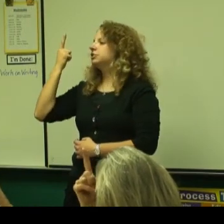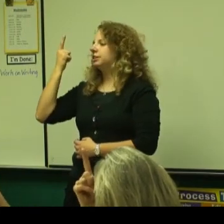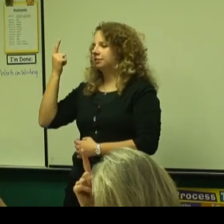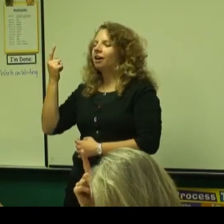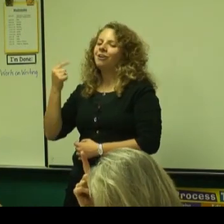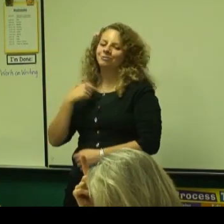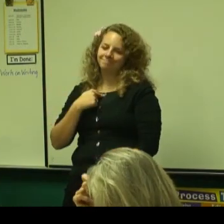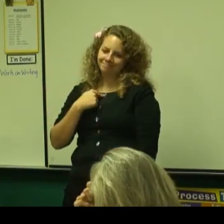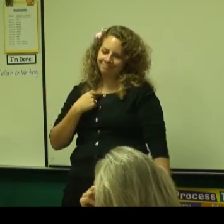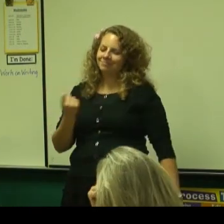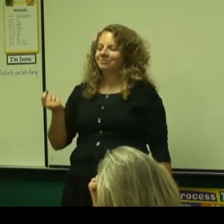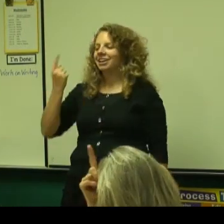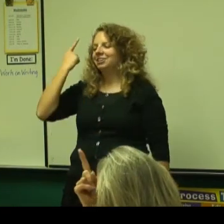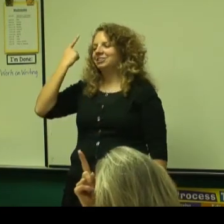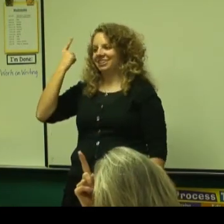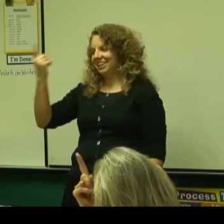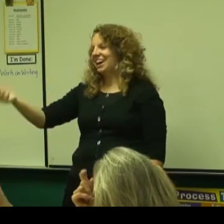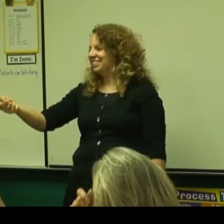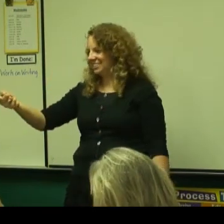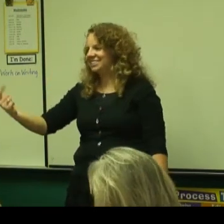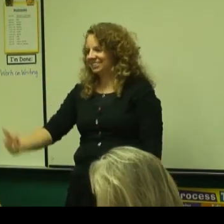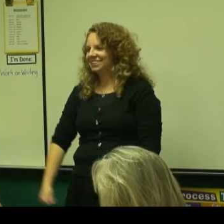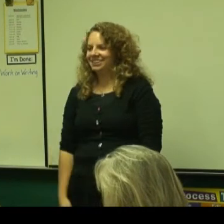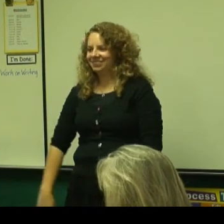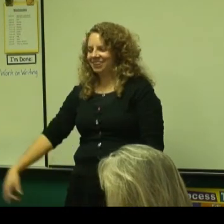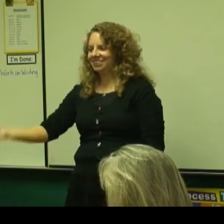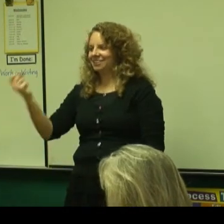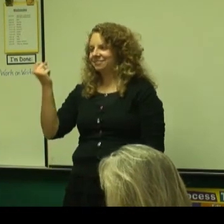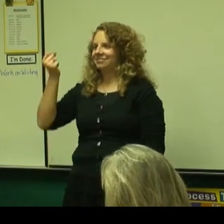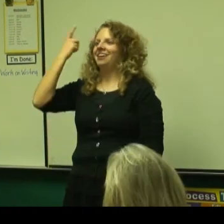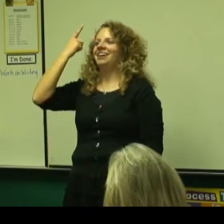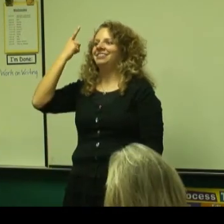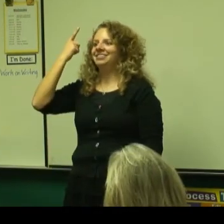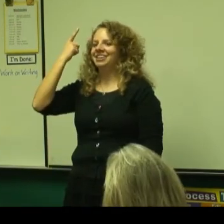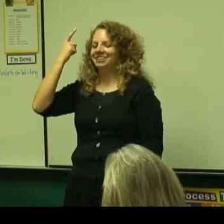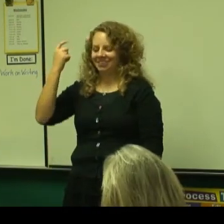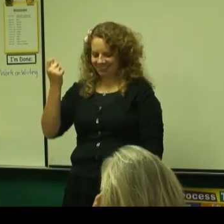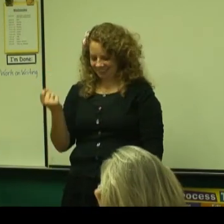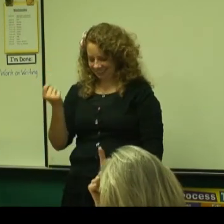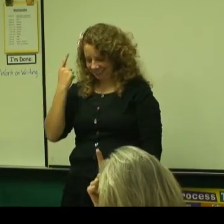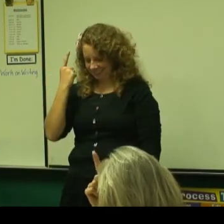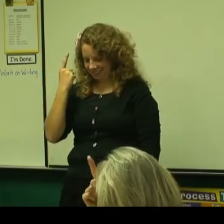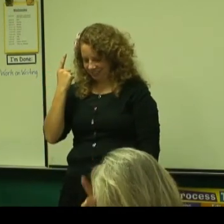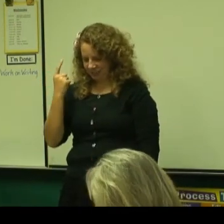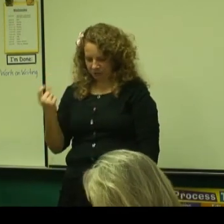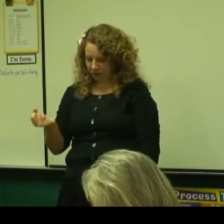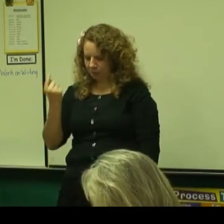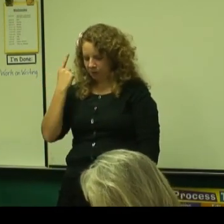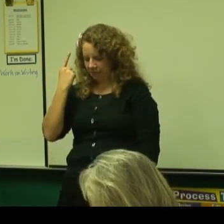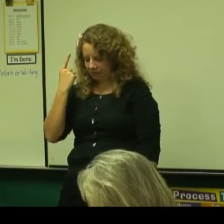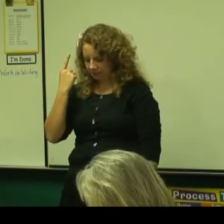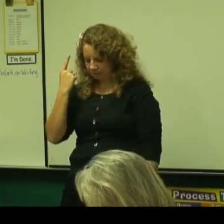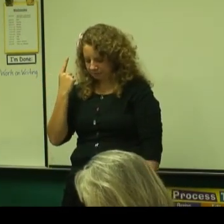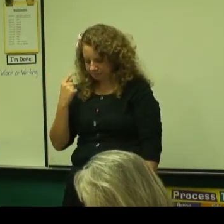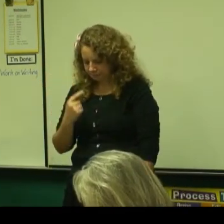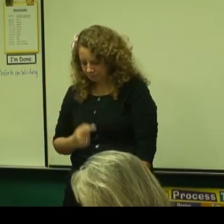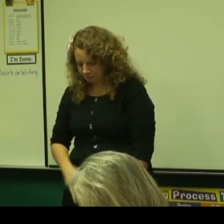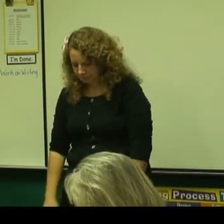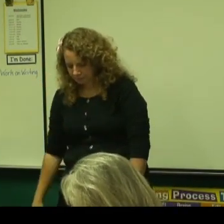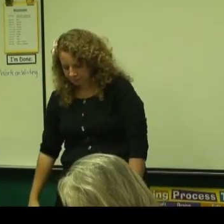Understand. Oh, Like the light bulb. I understand. I like Yeah, the that's one. what I thought of. I understand. Understand or comprehend.